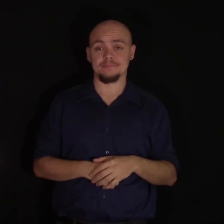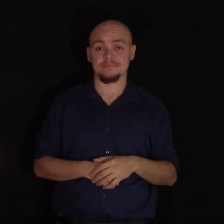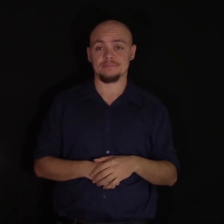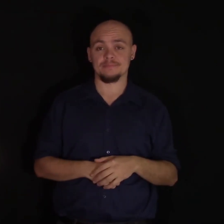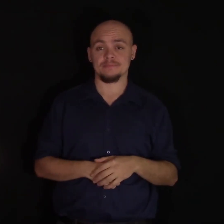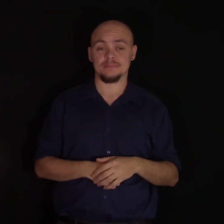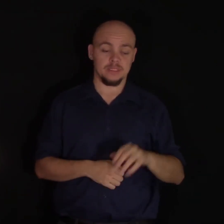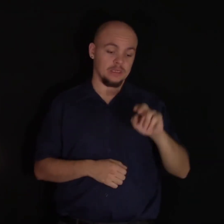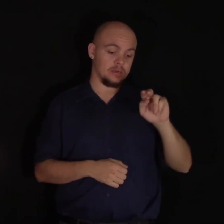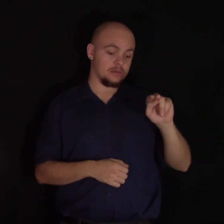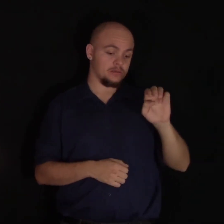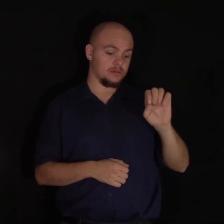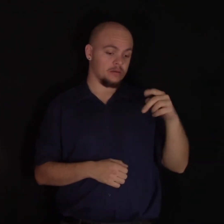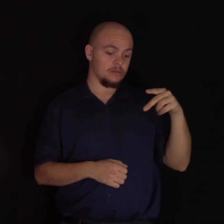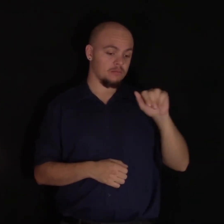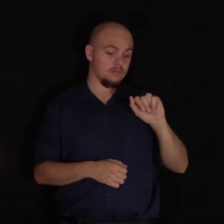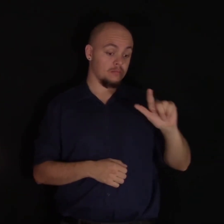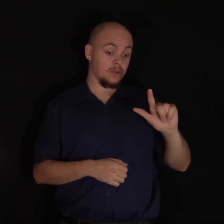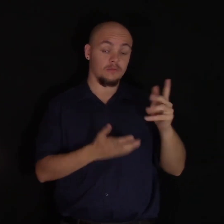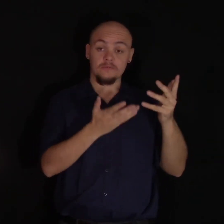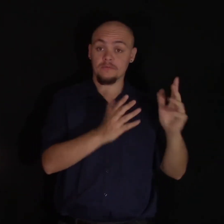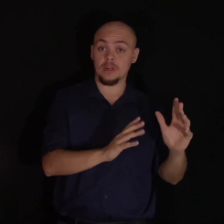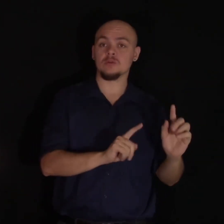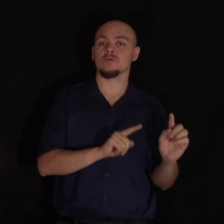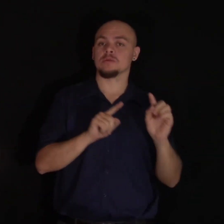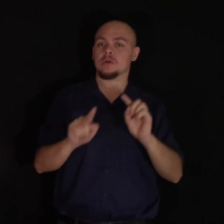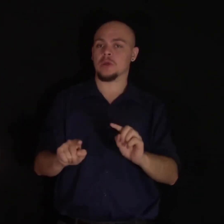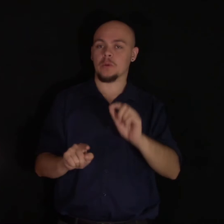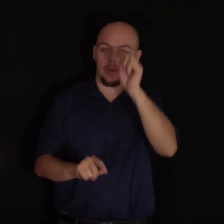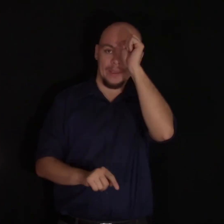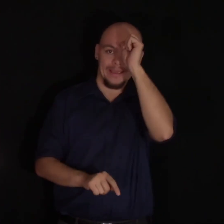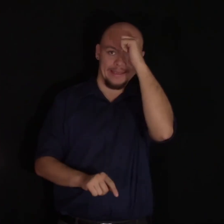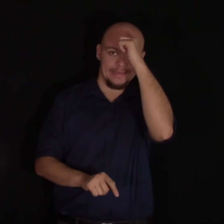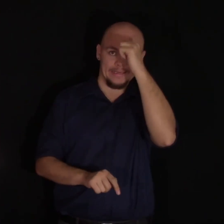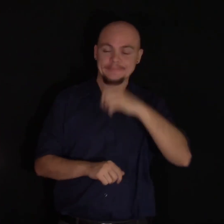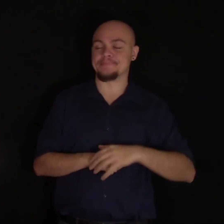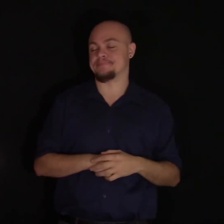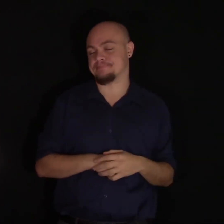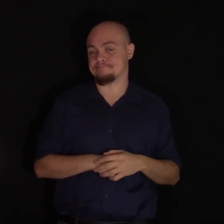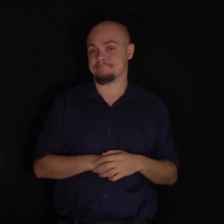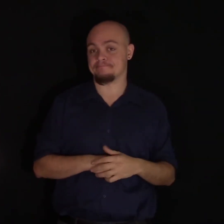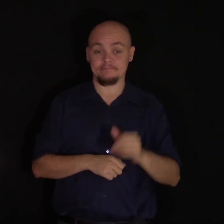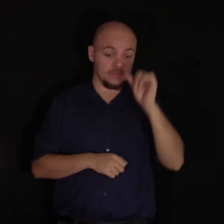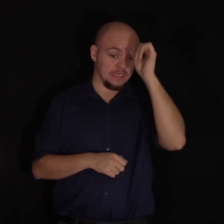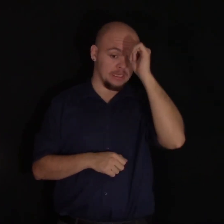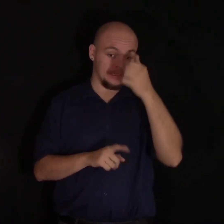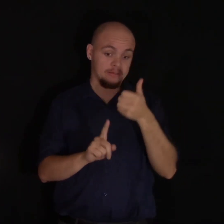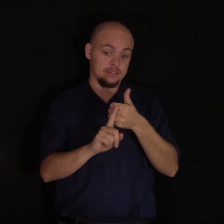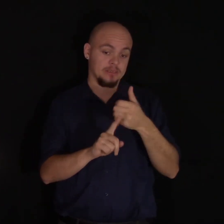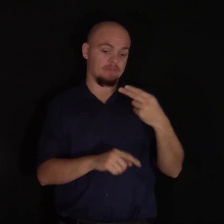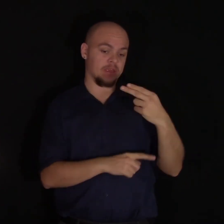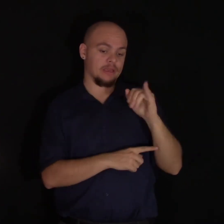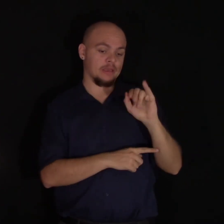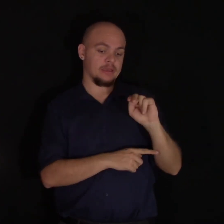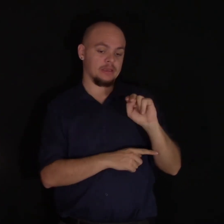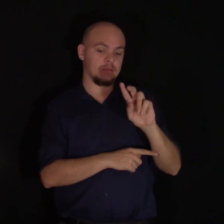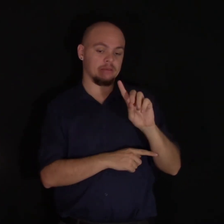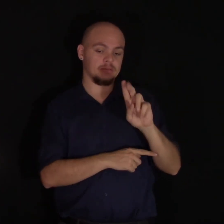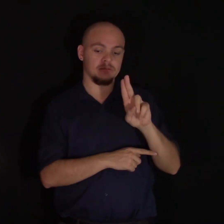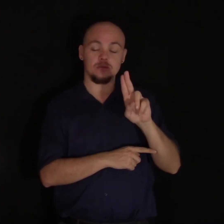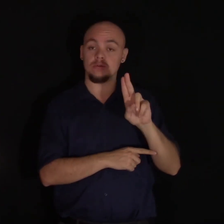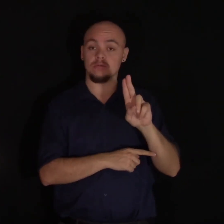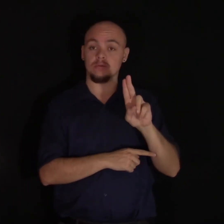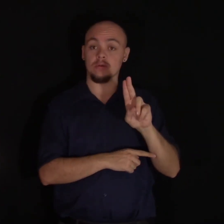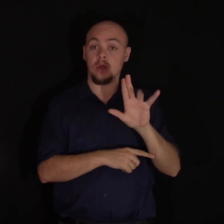After Nepal, we traveled to India. On one hand, India is a Hindu society without a tradition